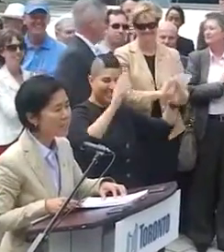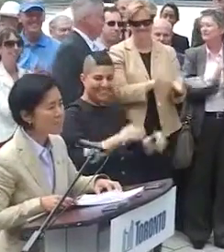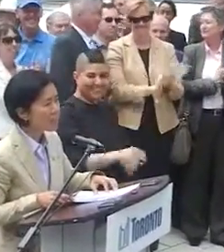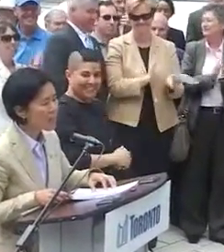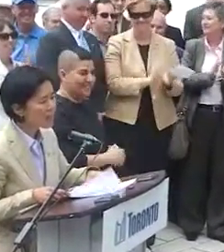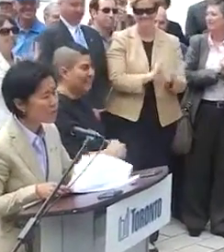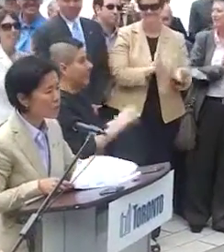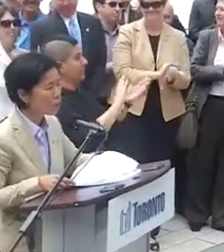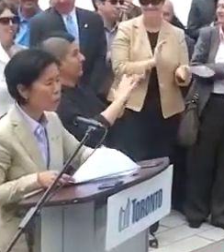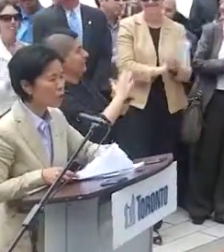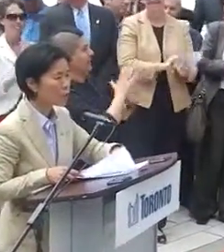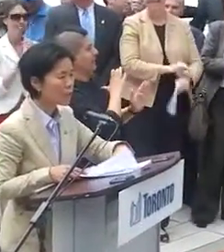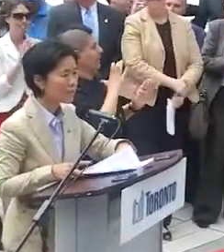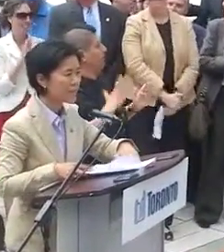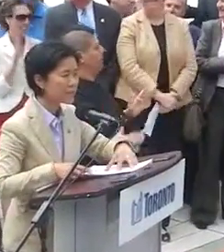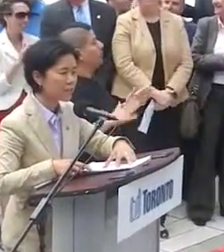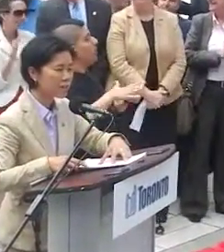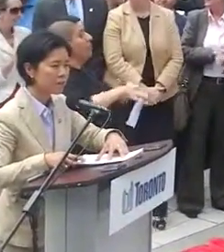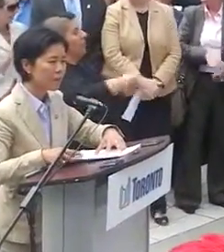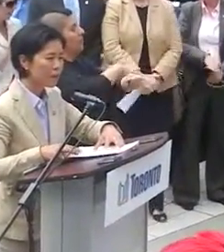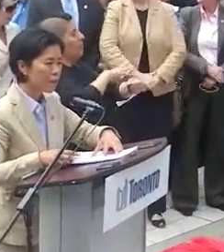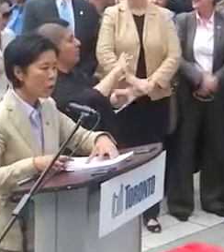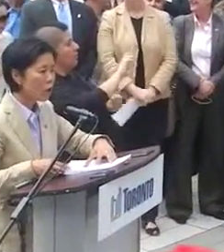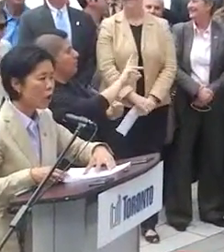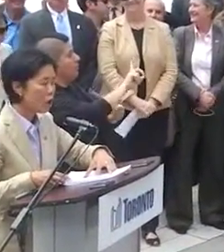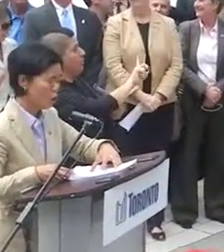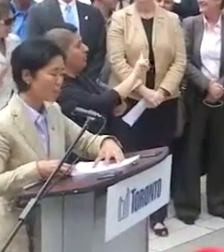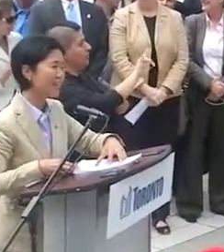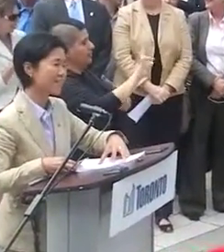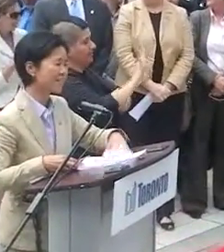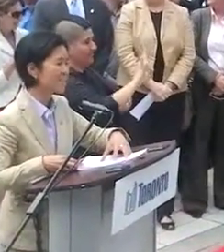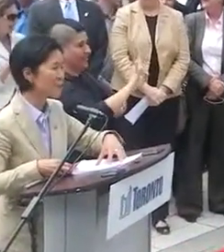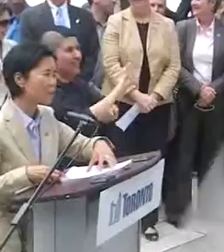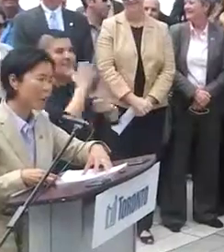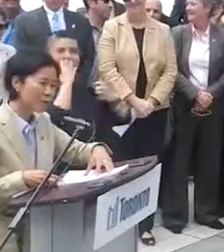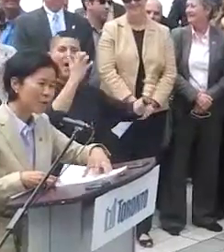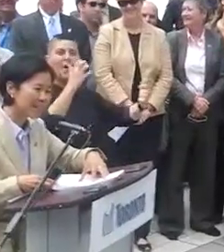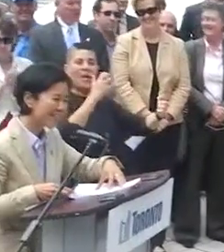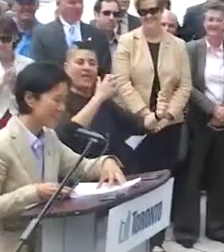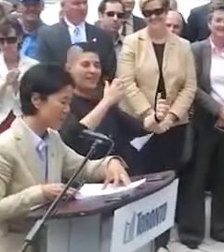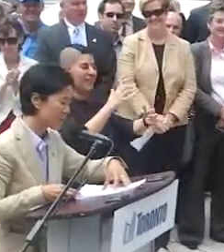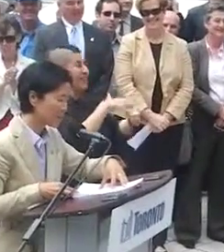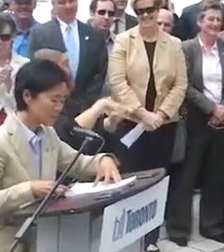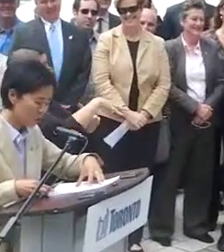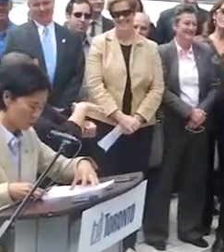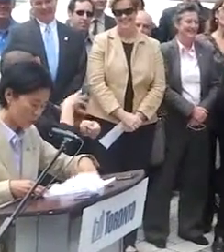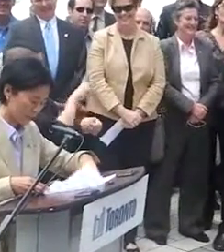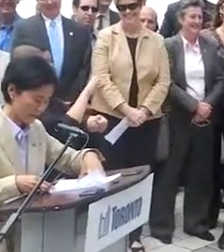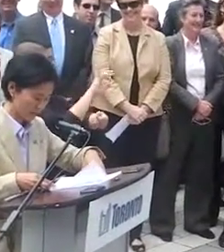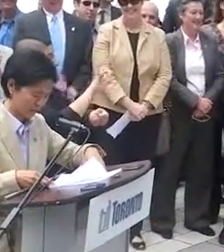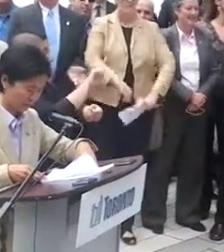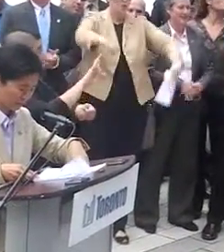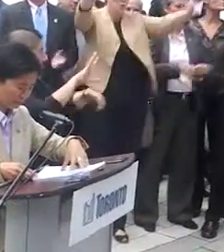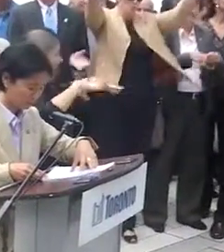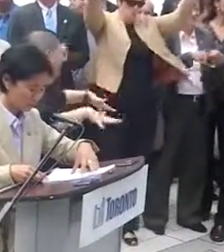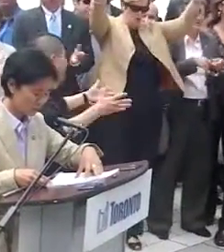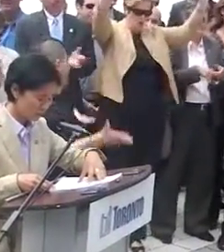As a city councilor for Ward 27, home, yes, let's hear for Ward 27. You're in Ward